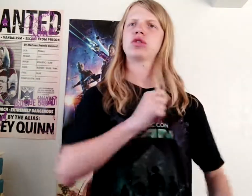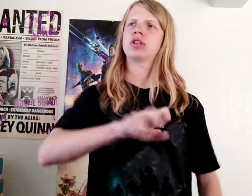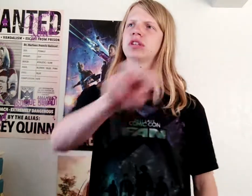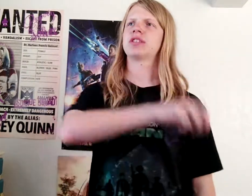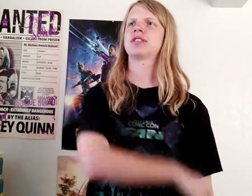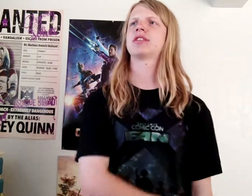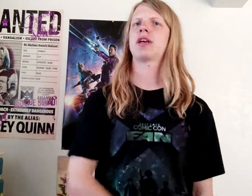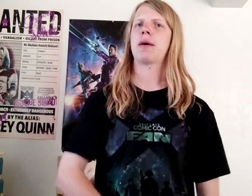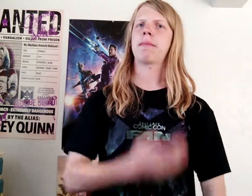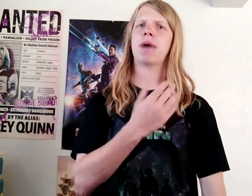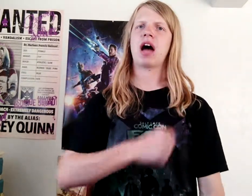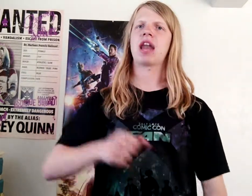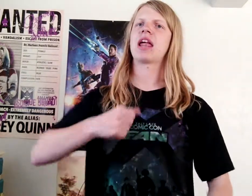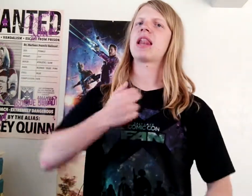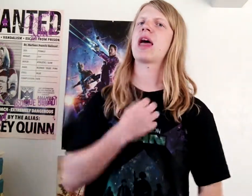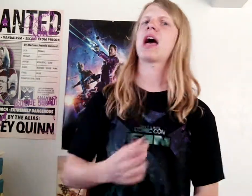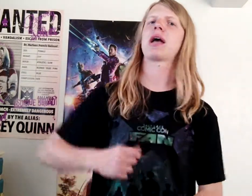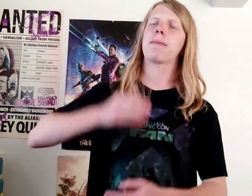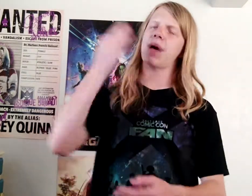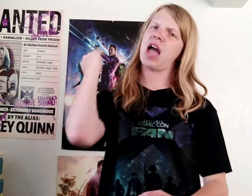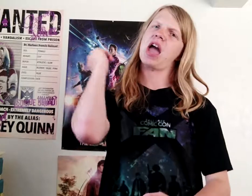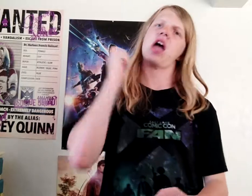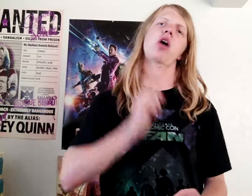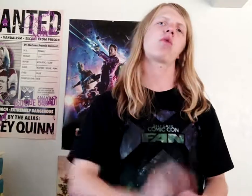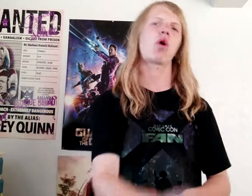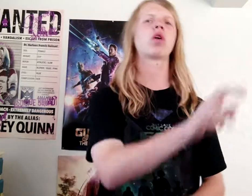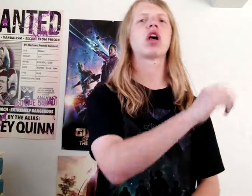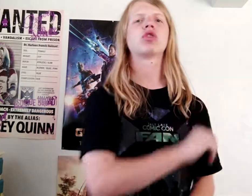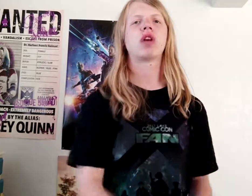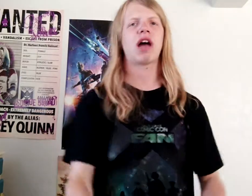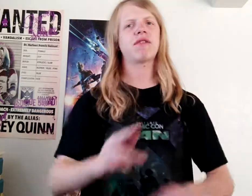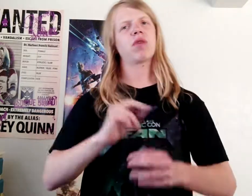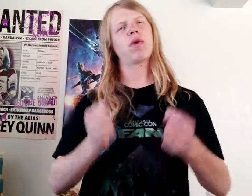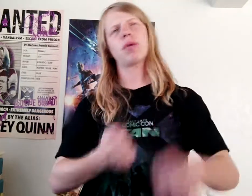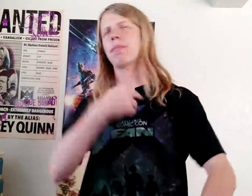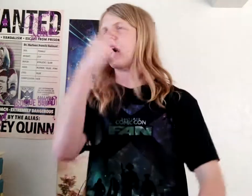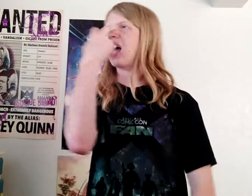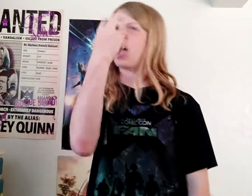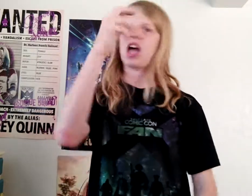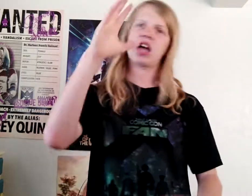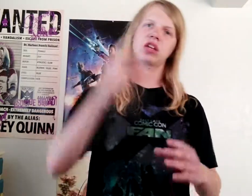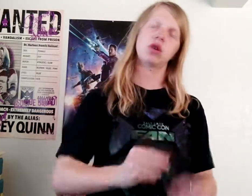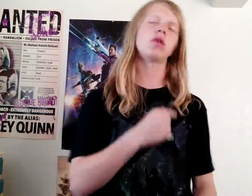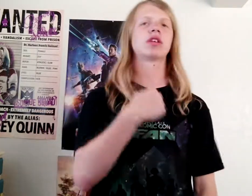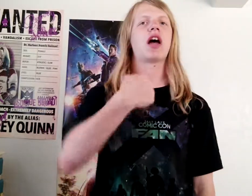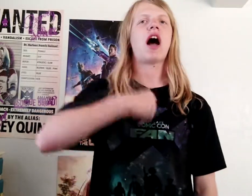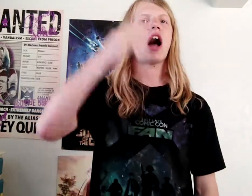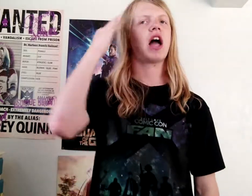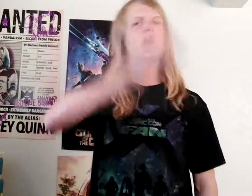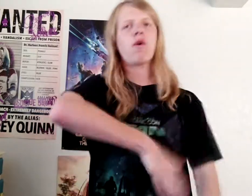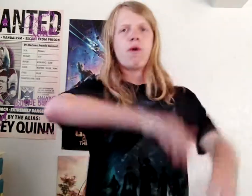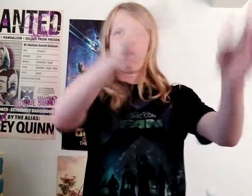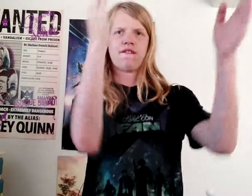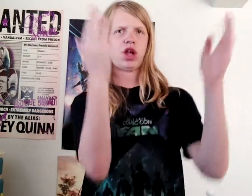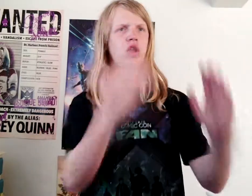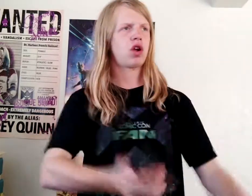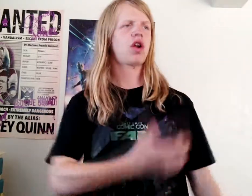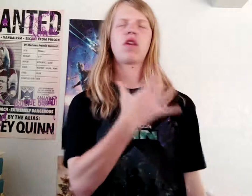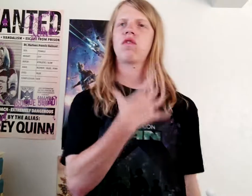streets. Body like a back road, driving with my eyes closed. I know every curve like